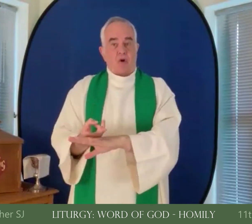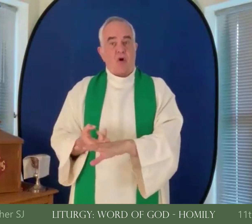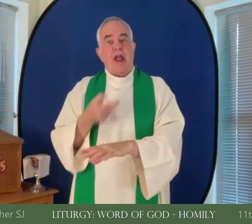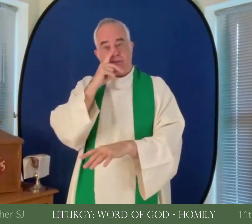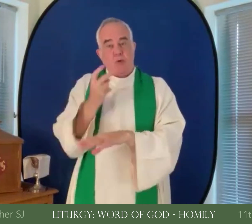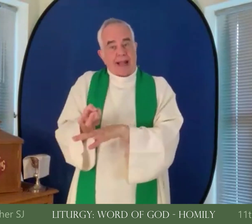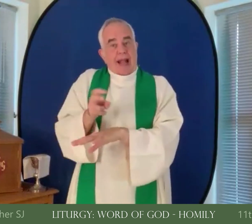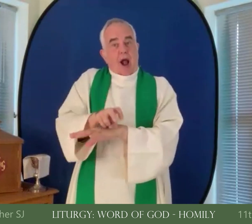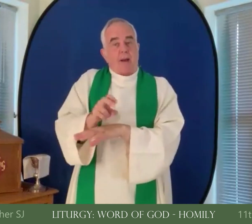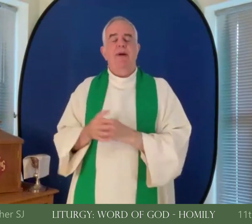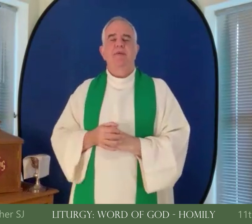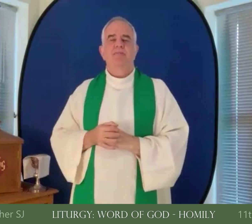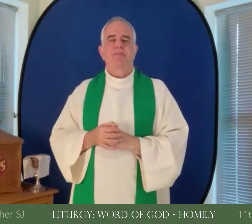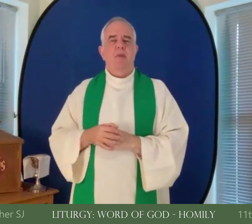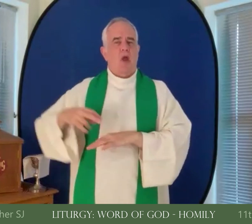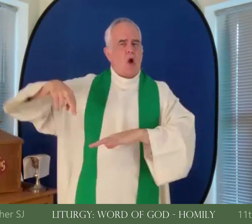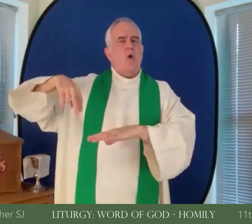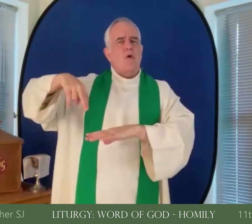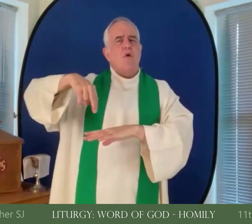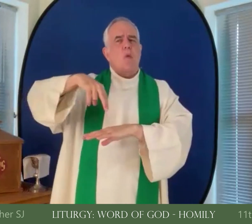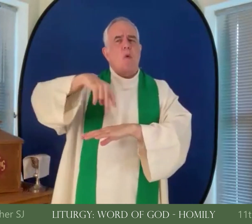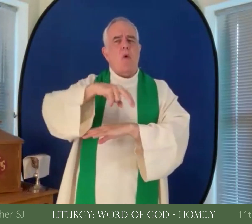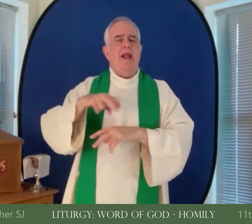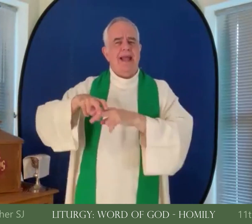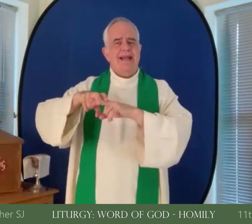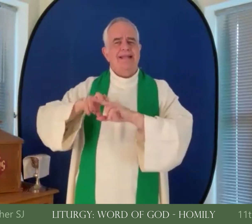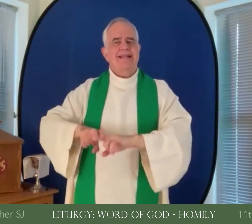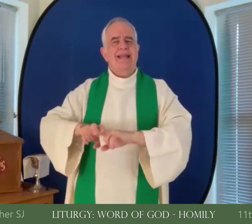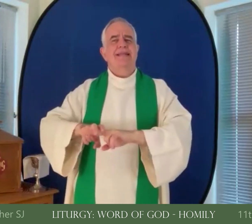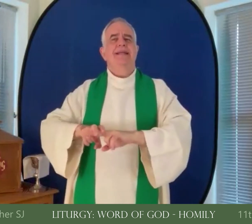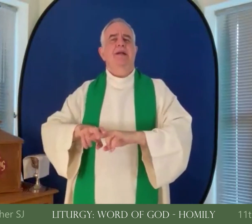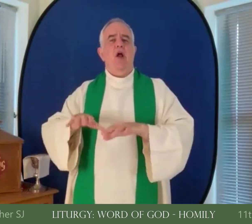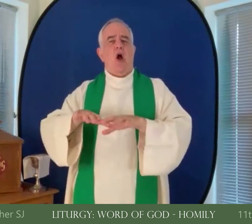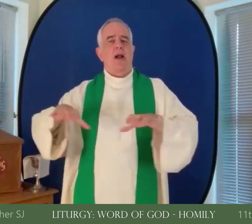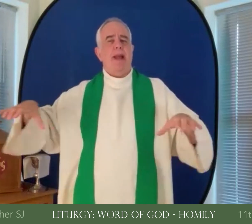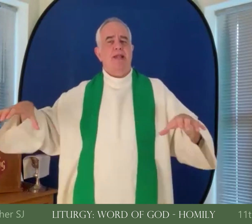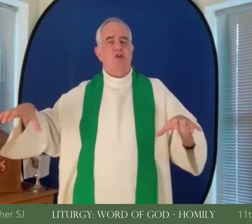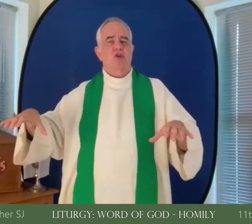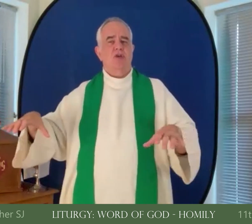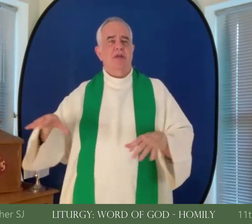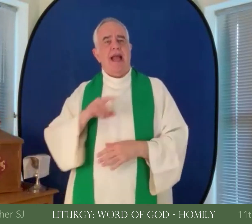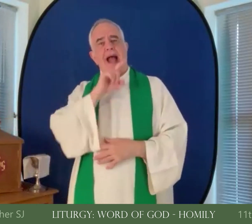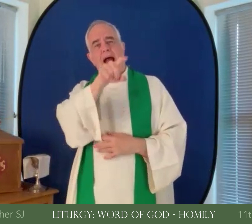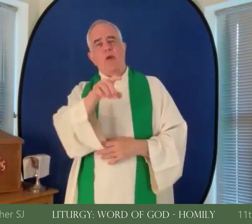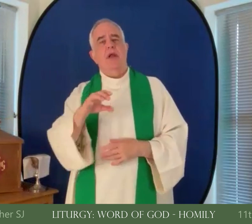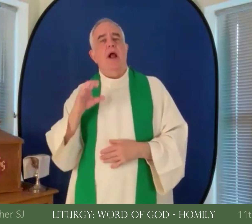Floor, if you can get up, or go for a walk, sit on a bench, out in